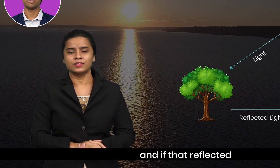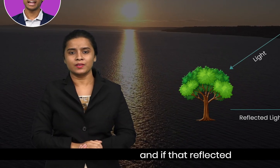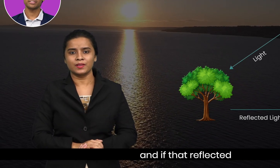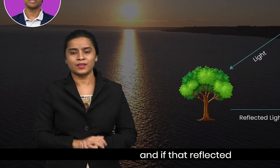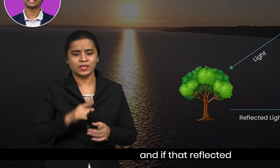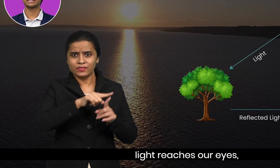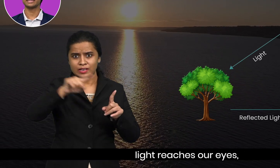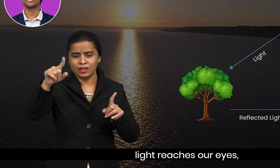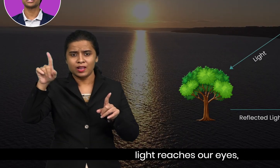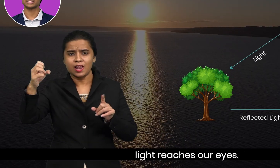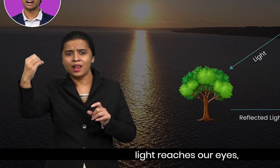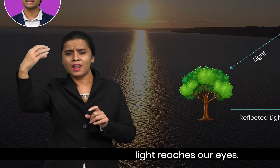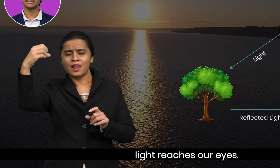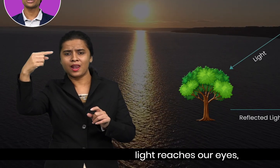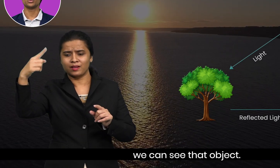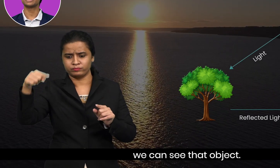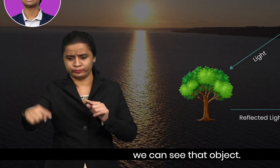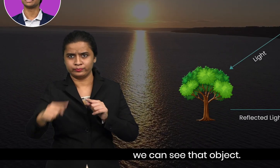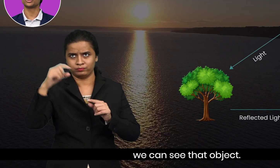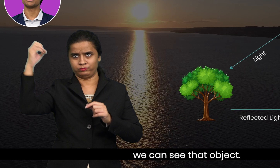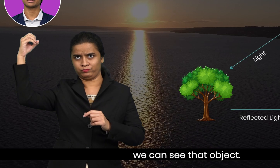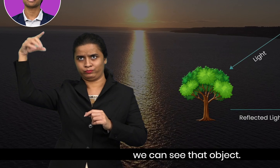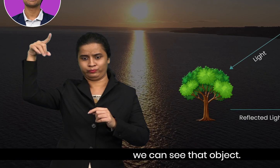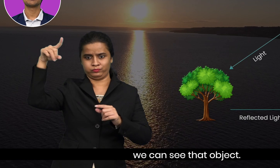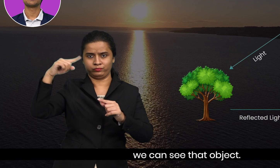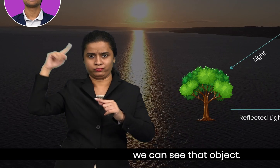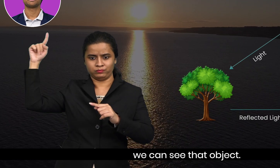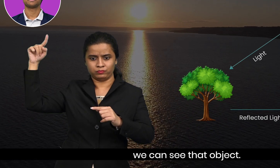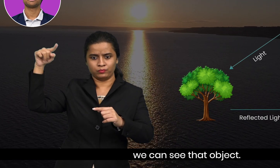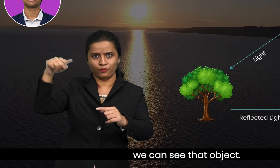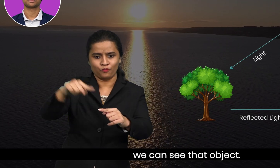and if that reflected light reaches our eyes, we can see that object.